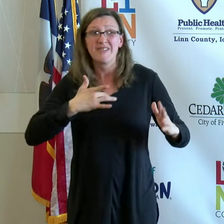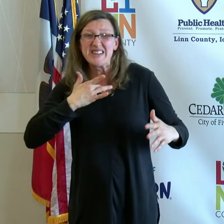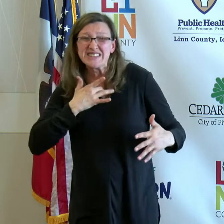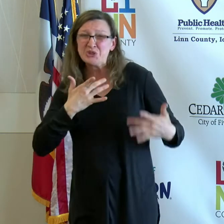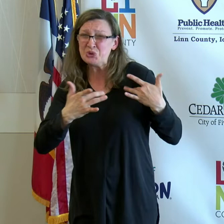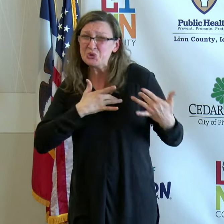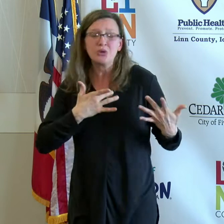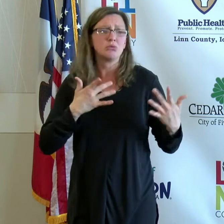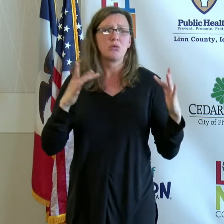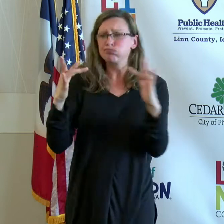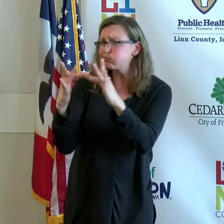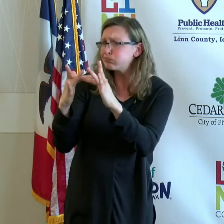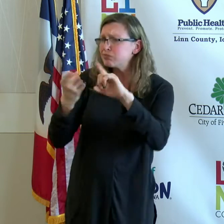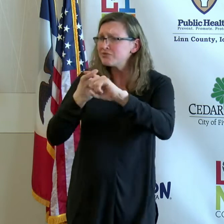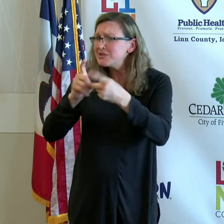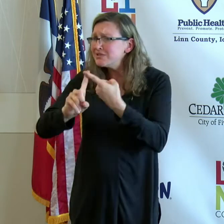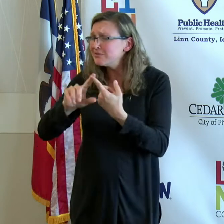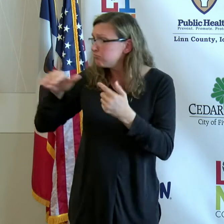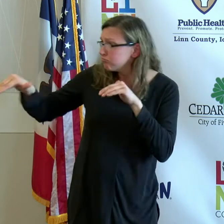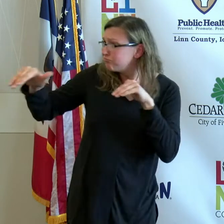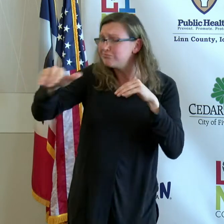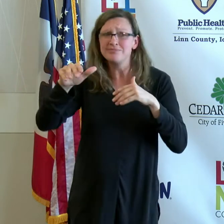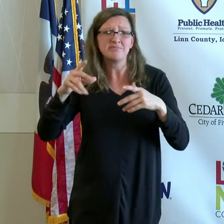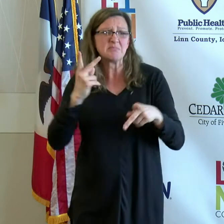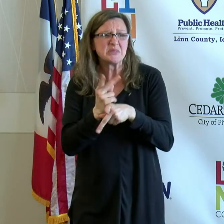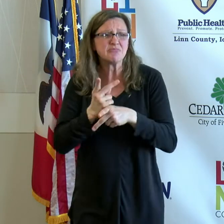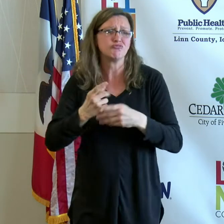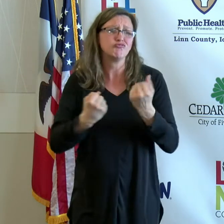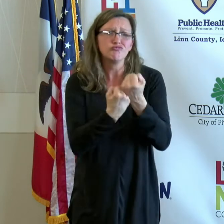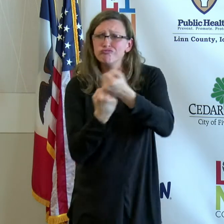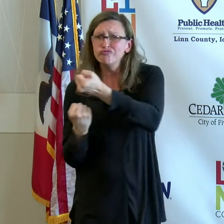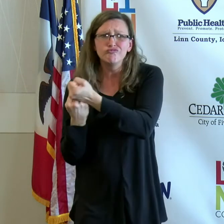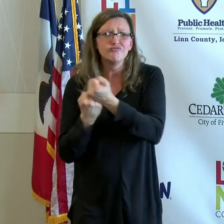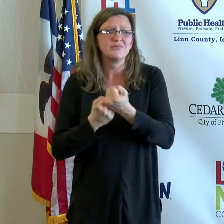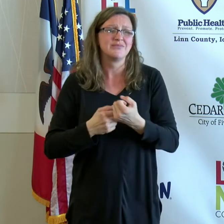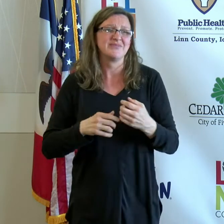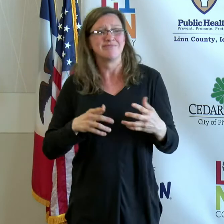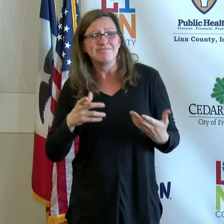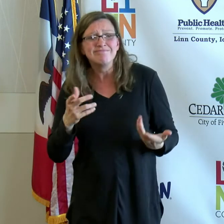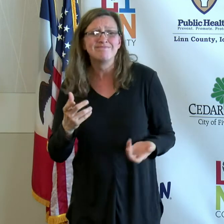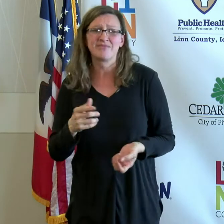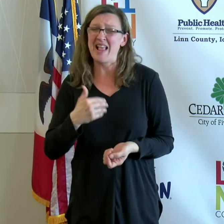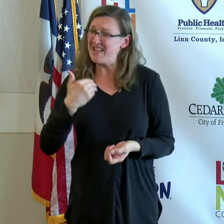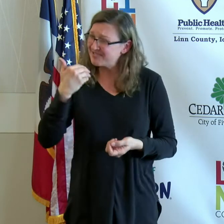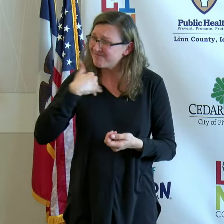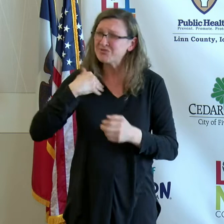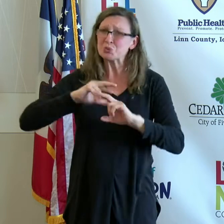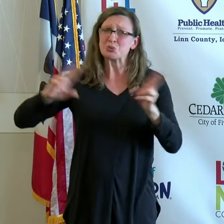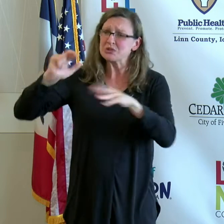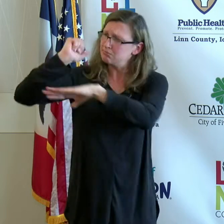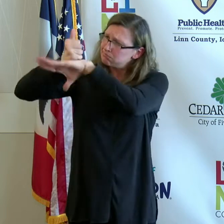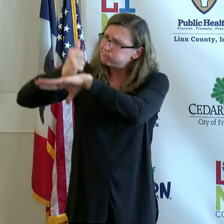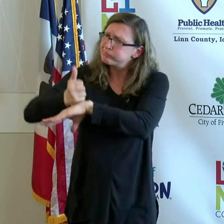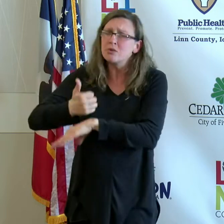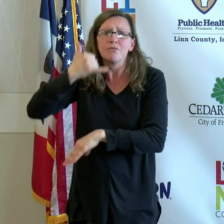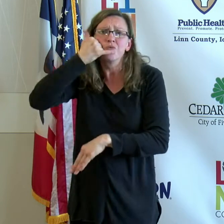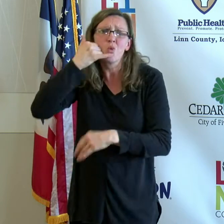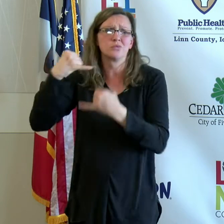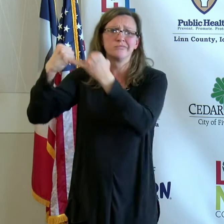at 319-362-2174 or the Your Life Iowa crisis line at